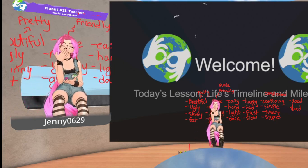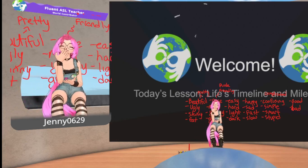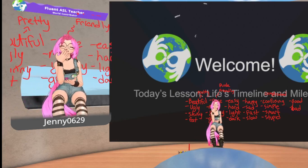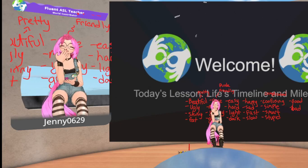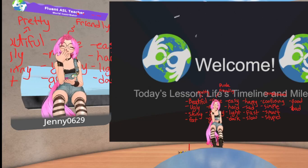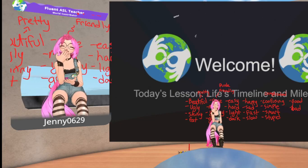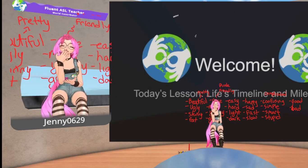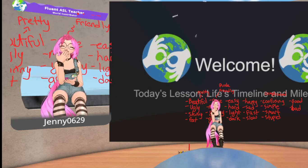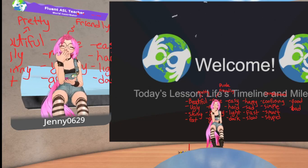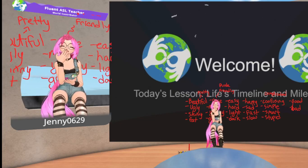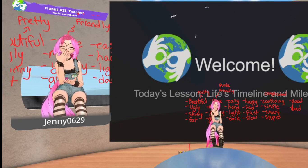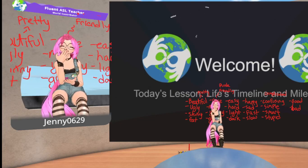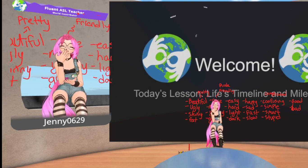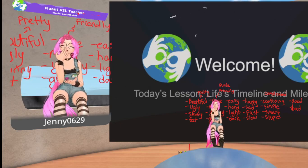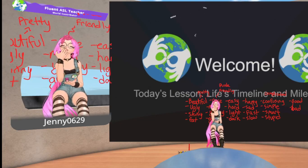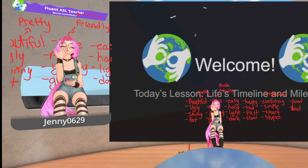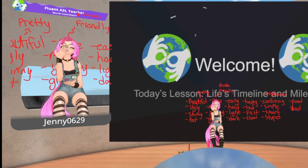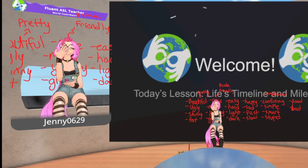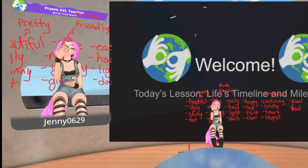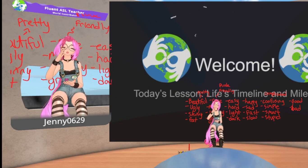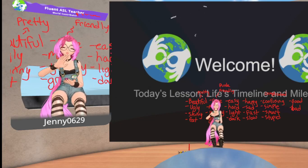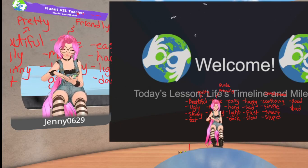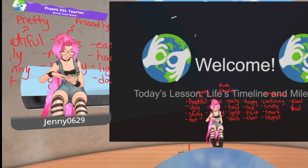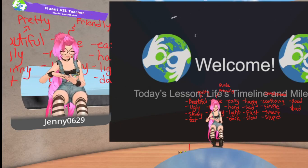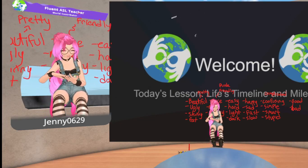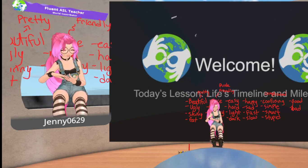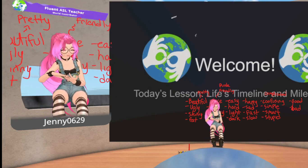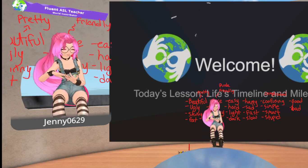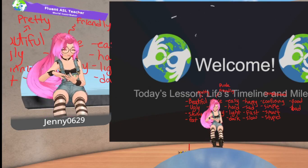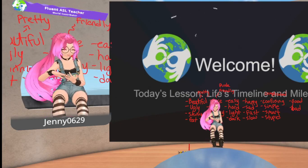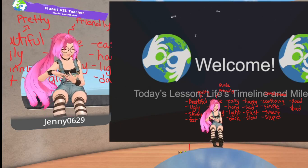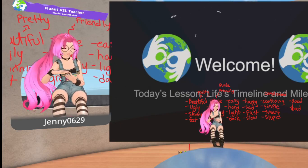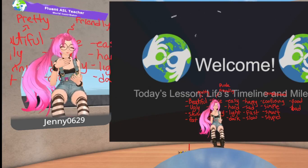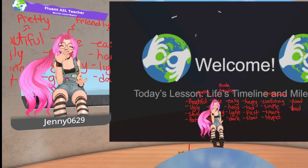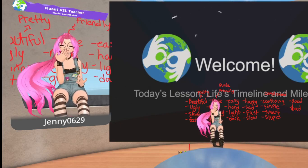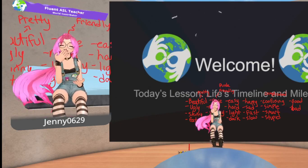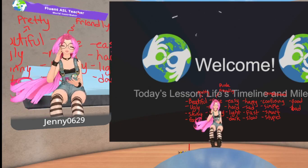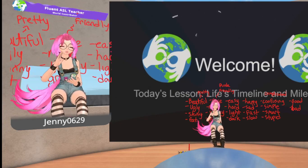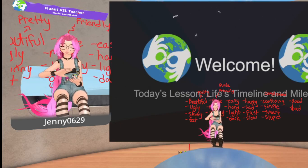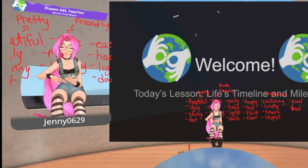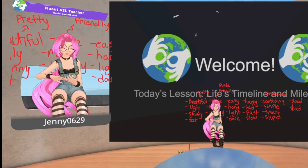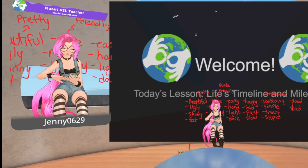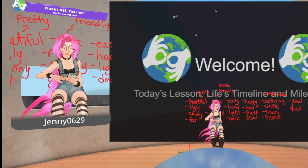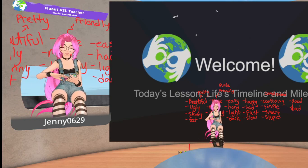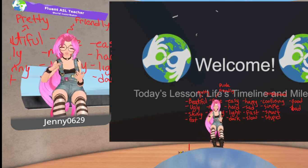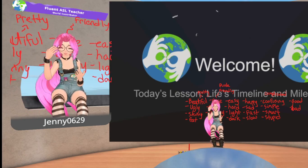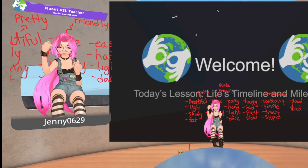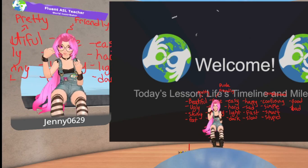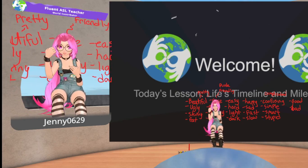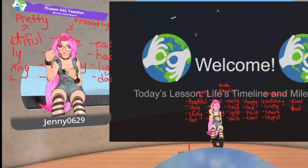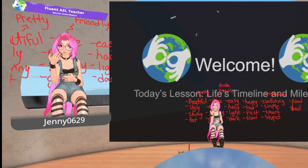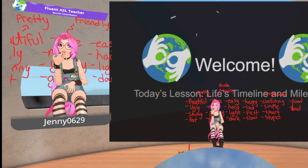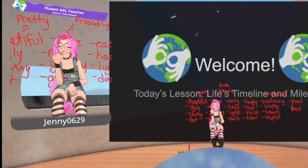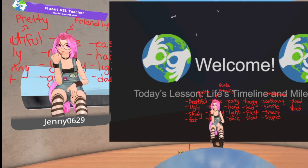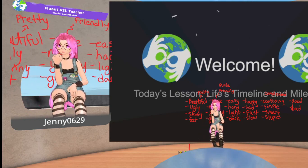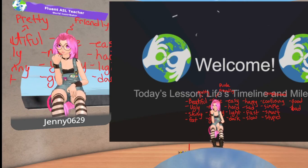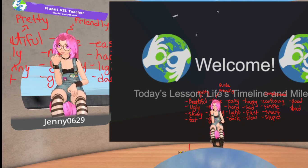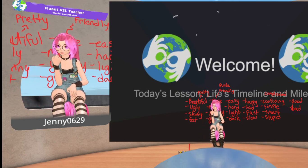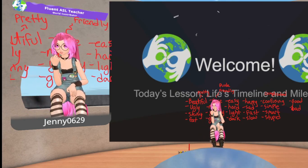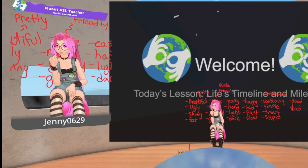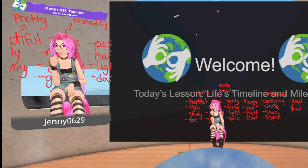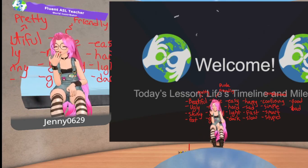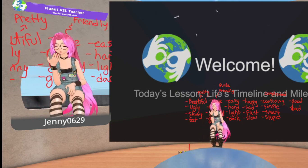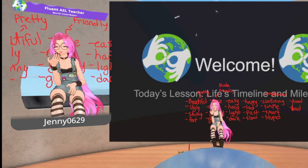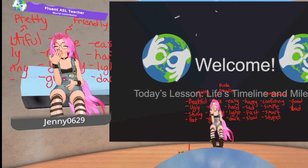two-hand. Start on your mouth and move down this time. Move away from your mouth. Imagine if you had